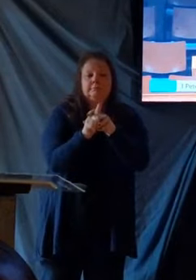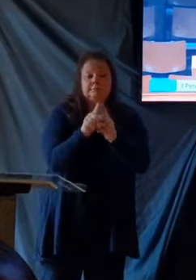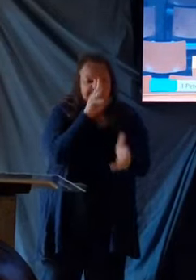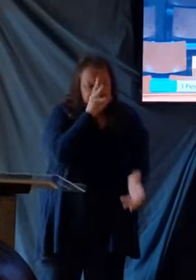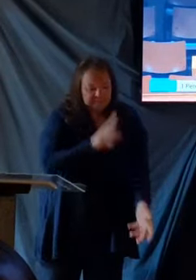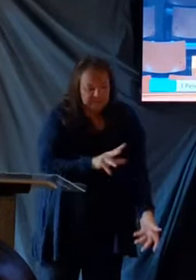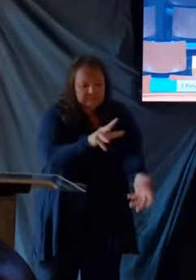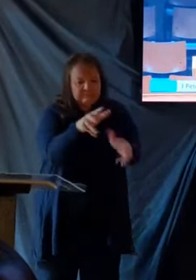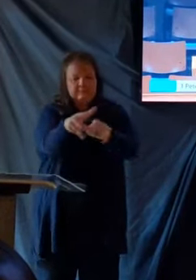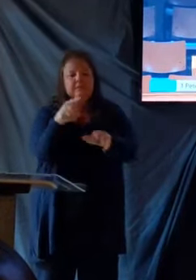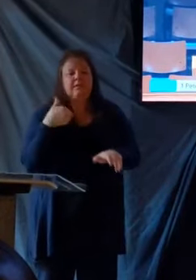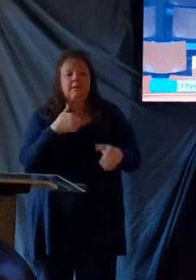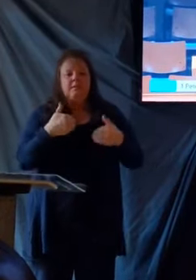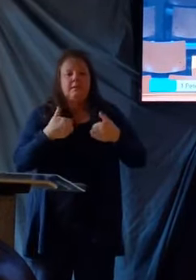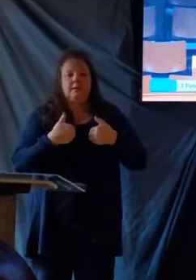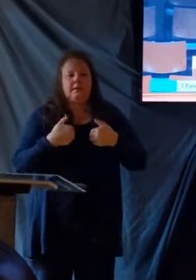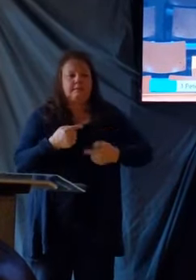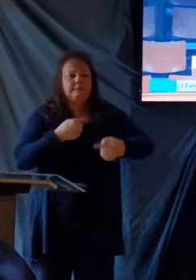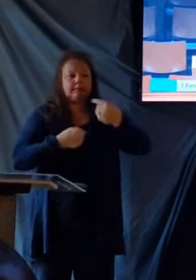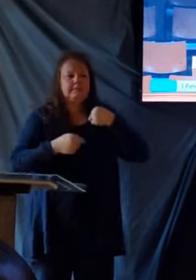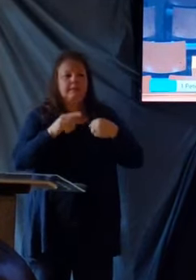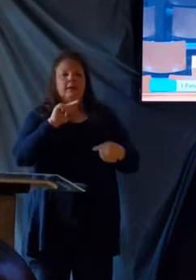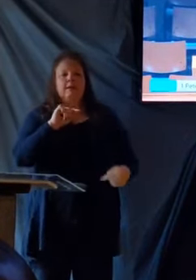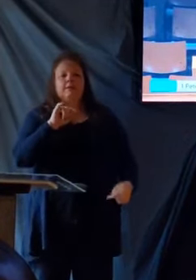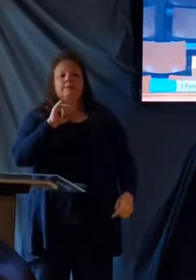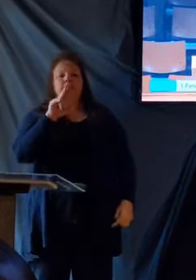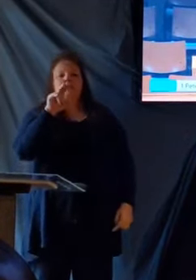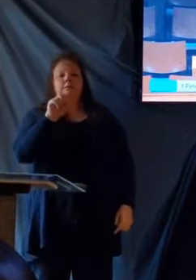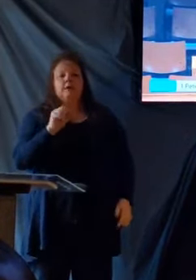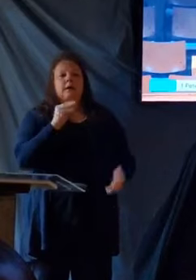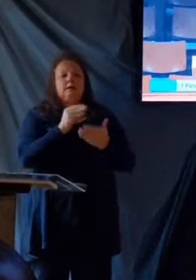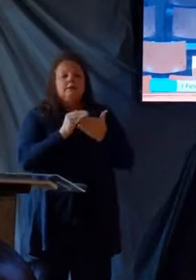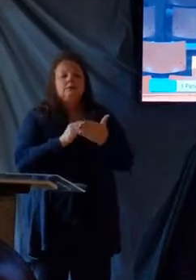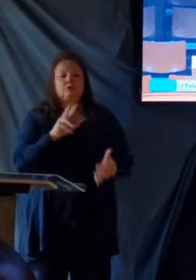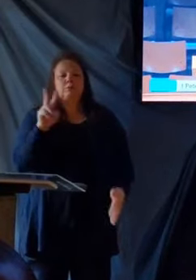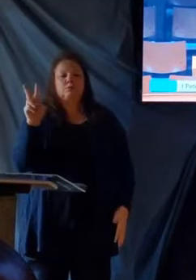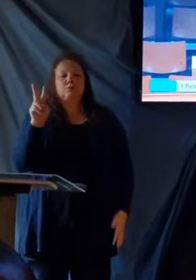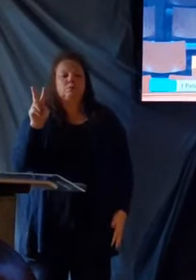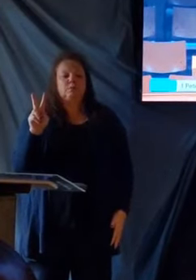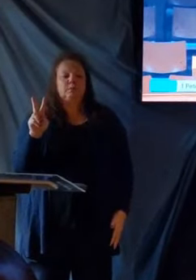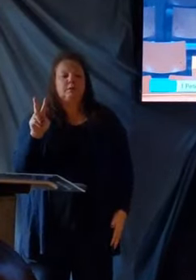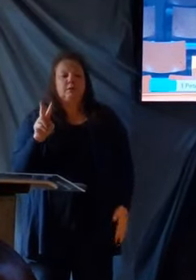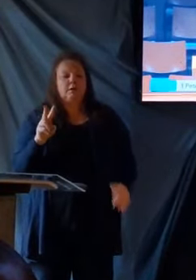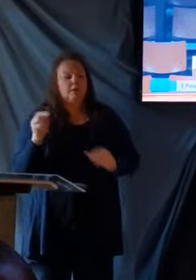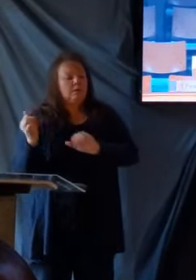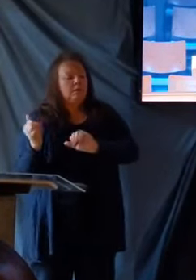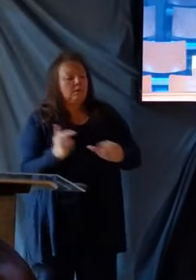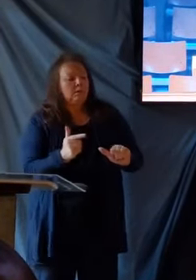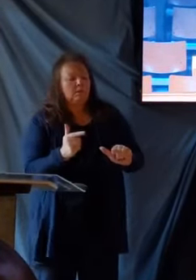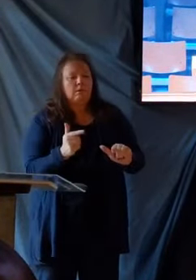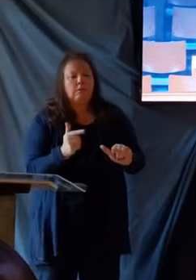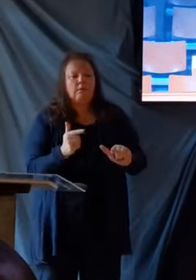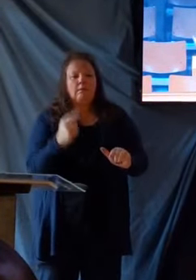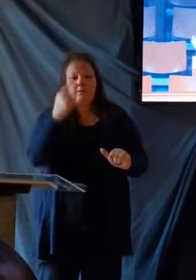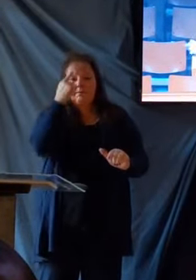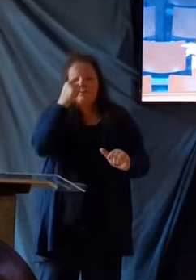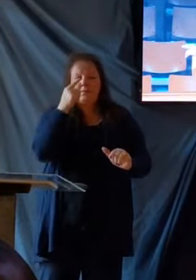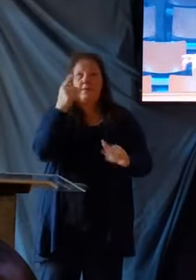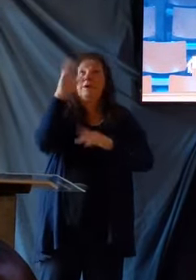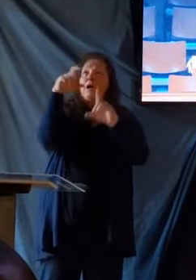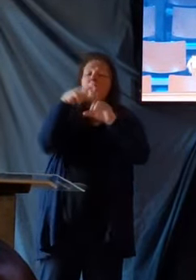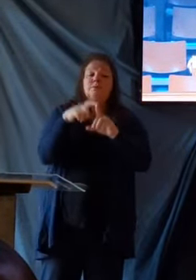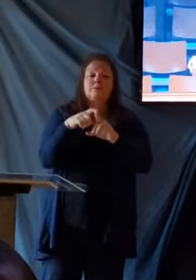mess that we have. Come back to Titus chapter 2. All of this is done so that the word of